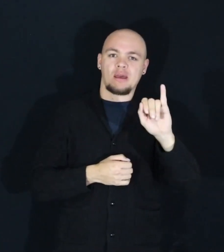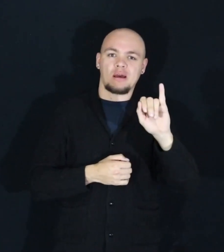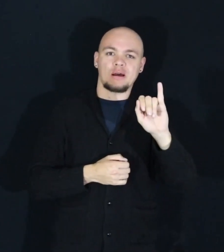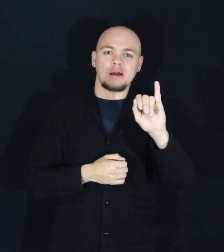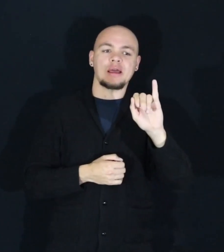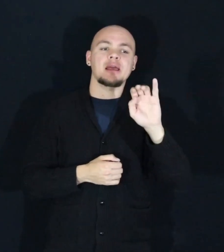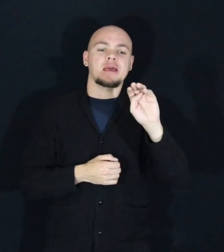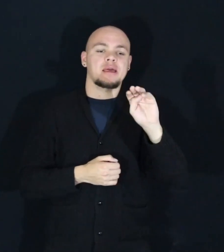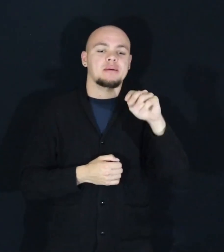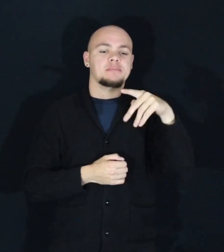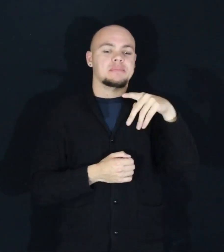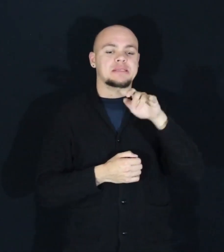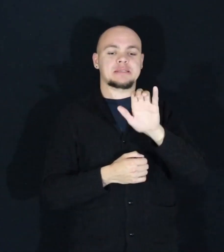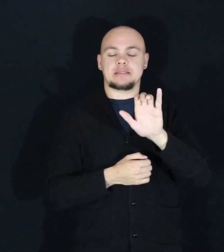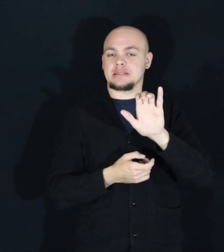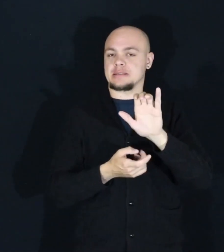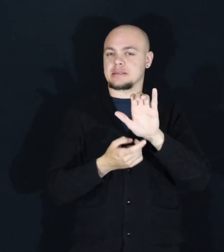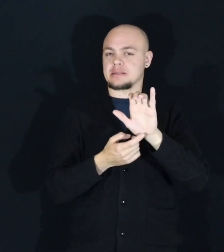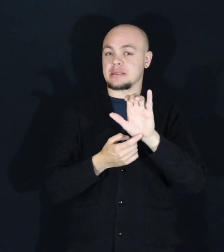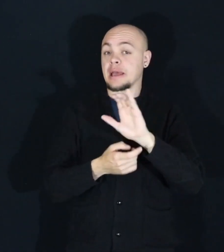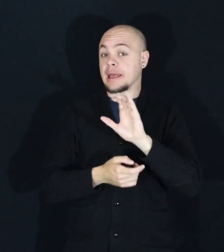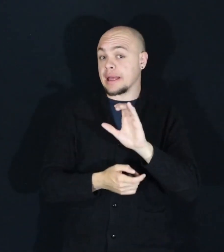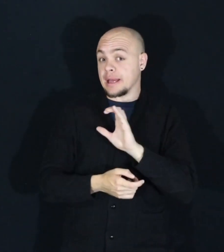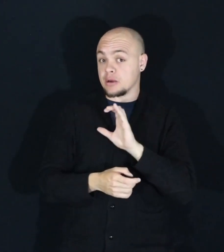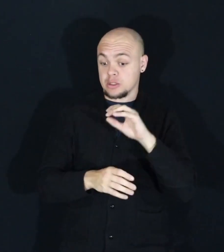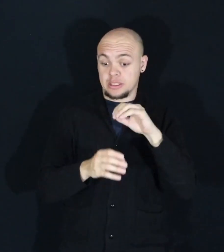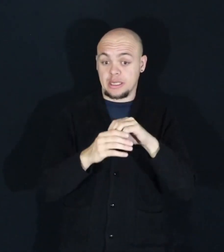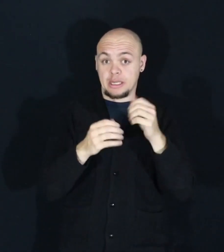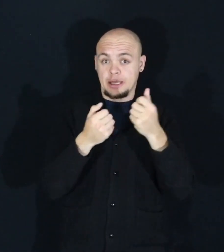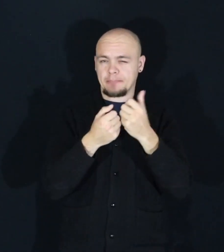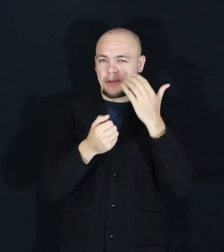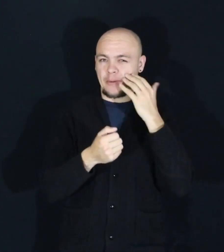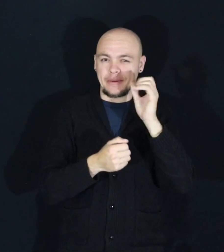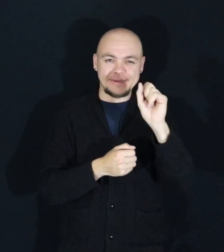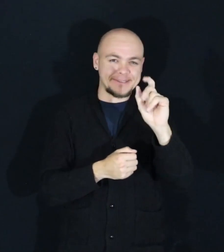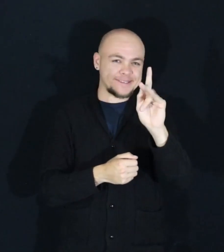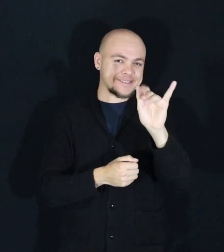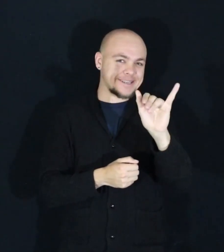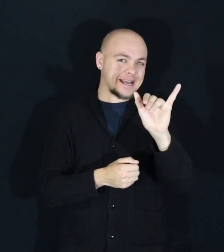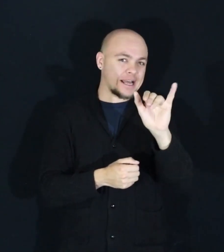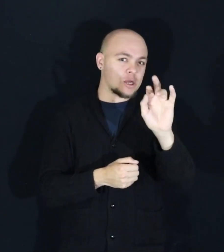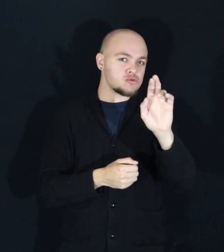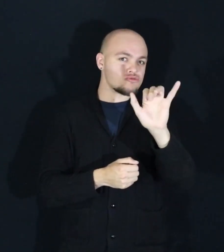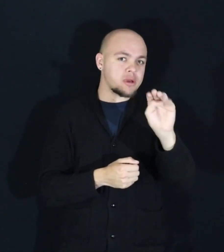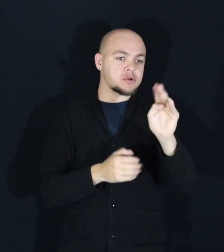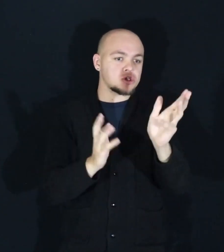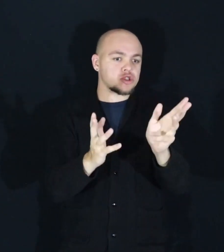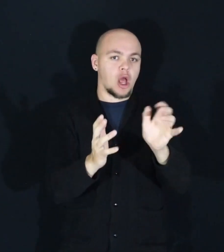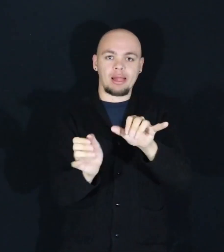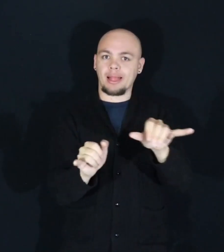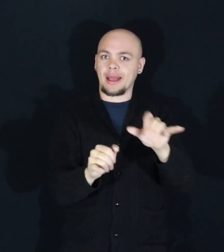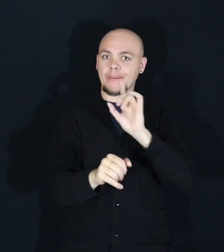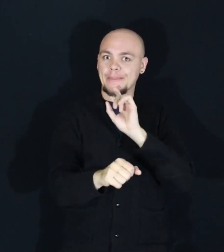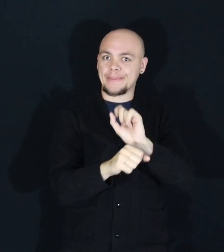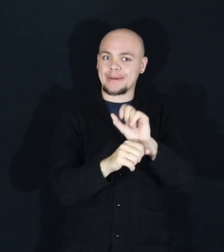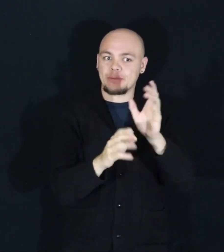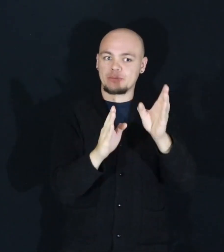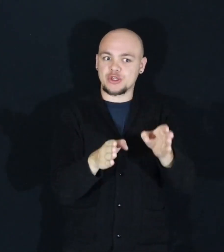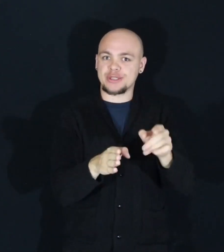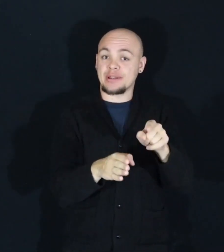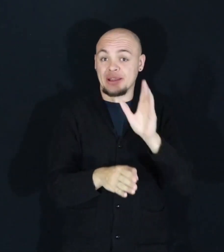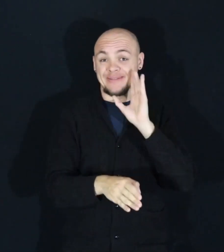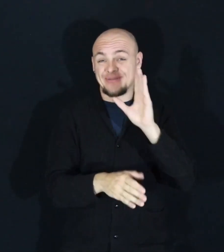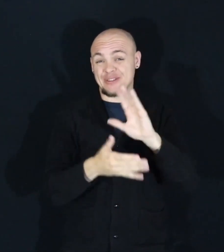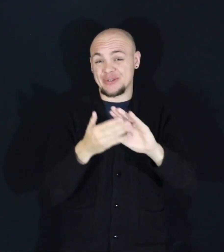NPCs. What if you had NPCs or characters in a game like Skyrim that you could just talk to like you would a real person? That's the future